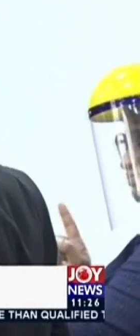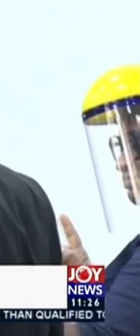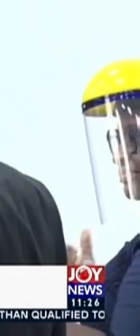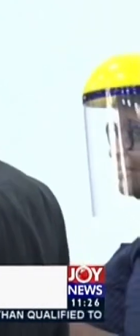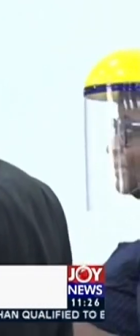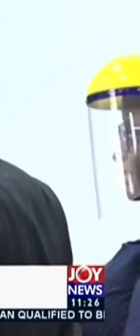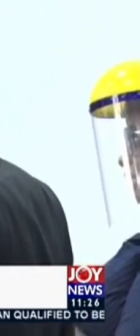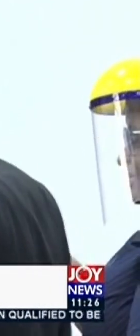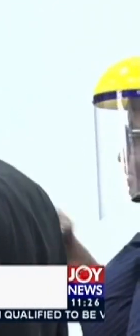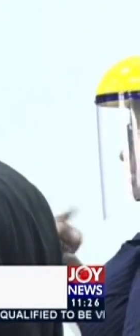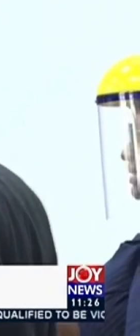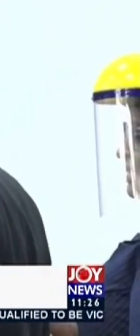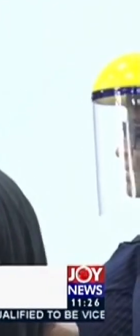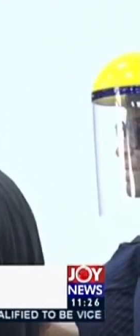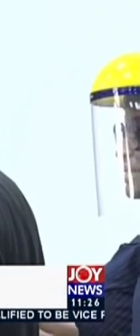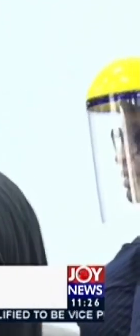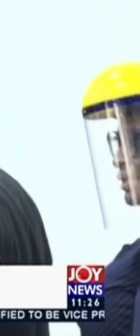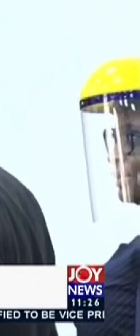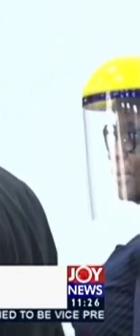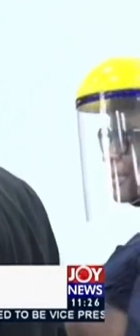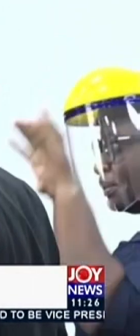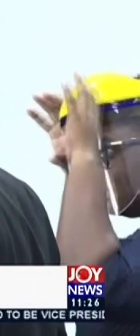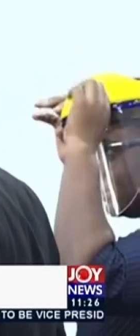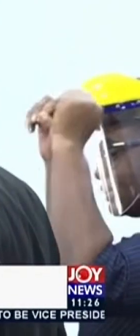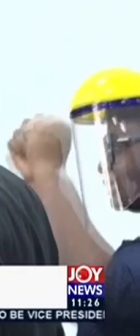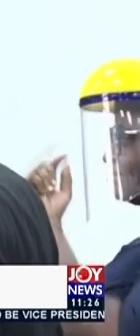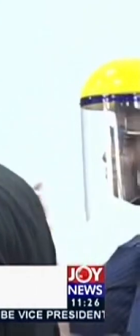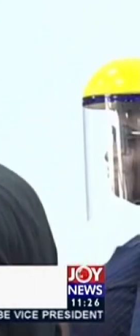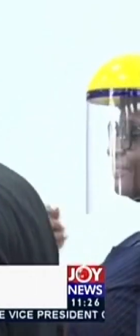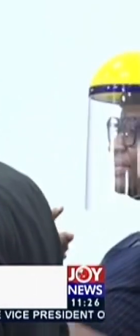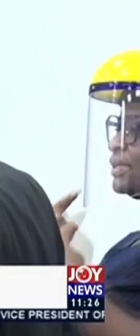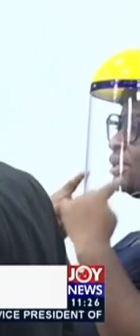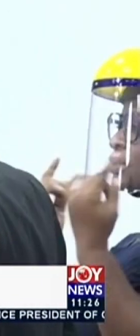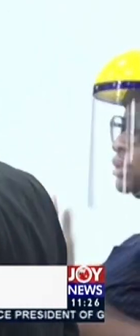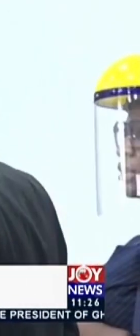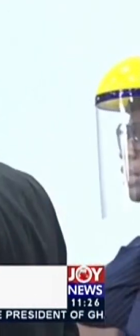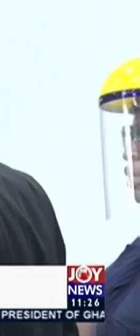ye no. Na ende omampanyi